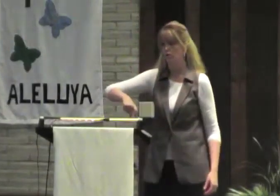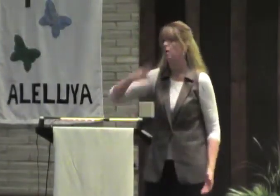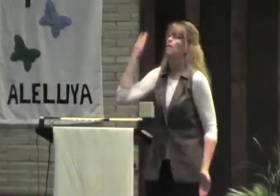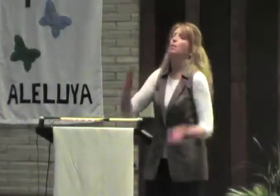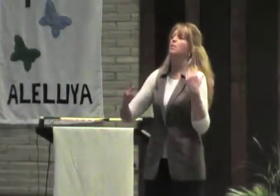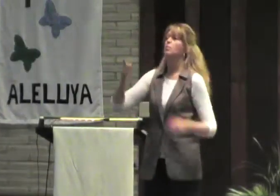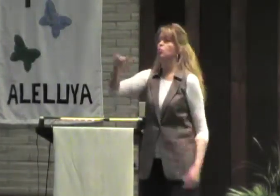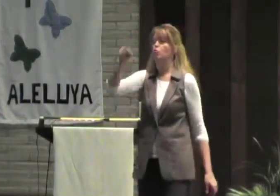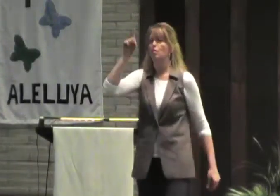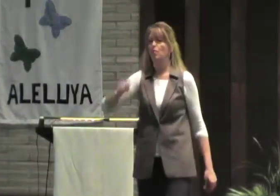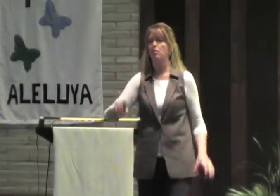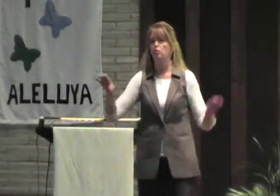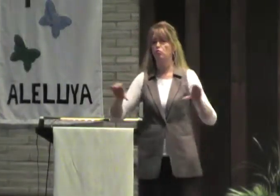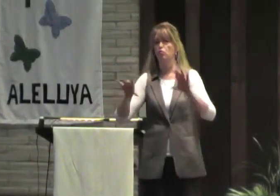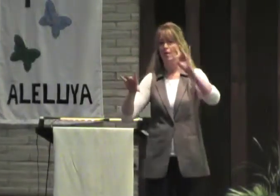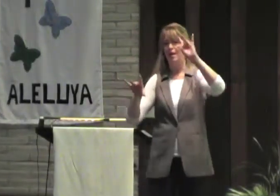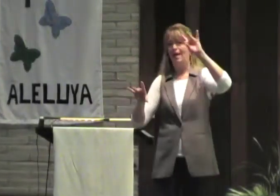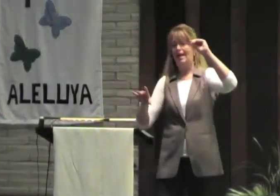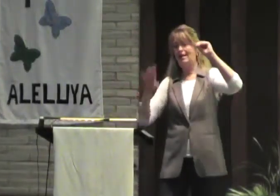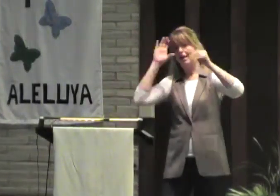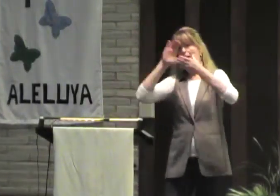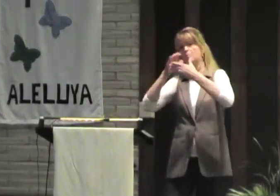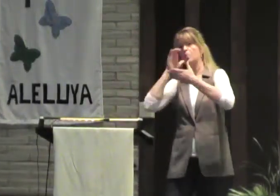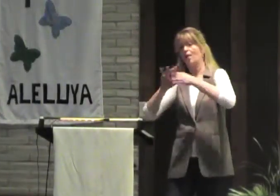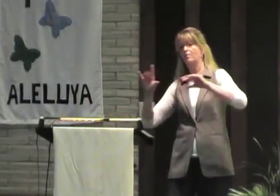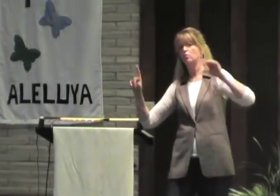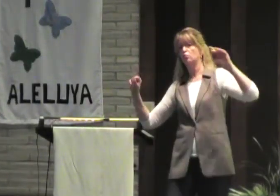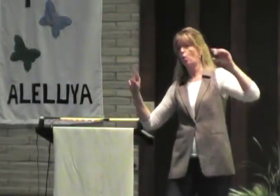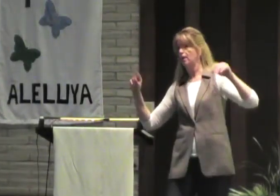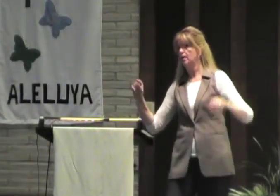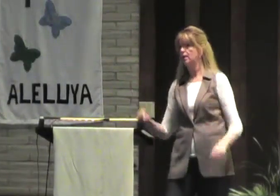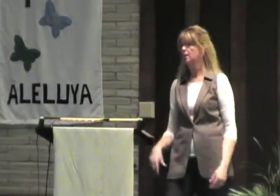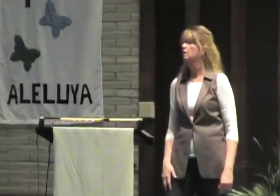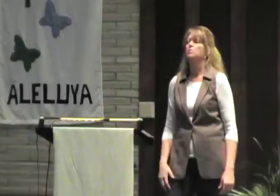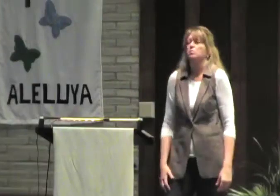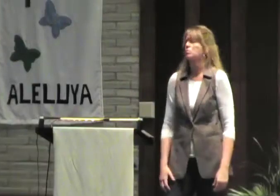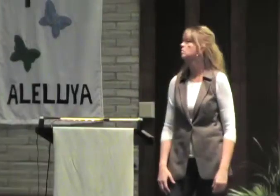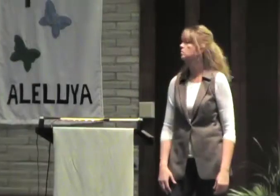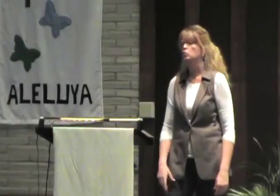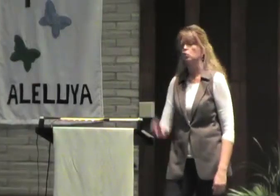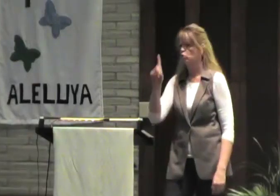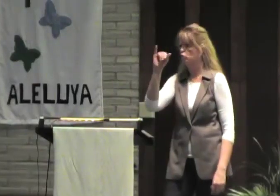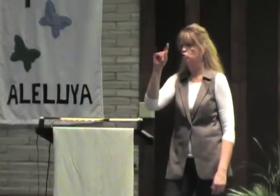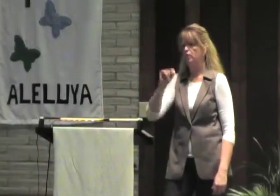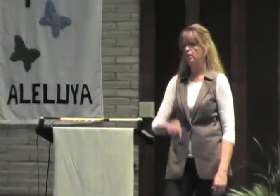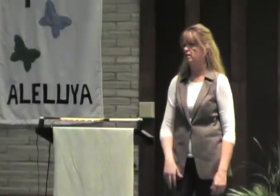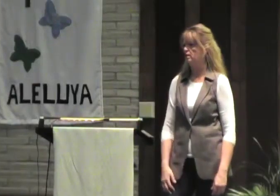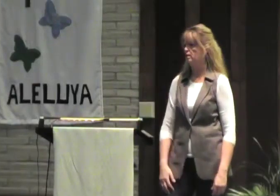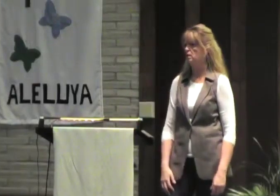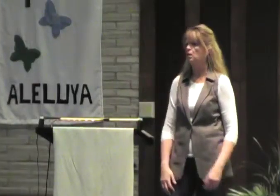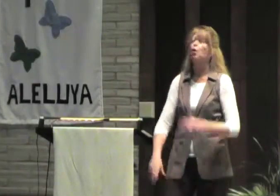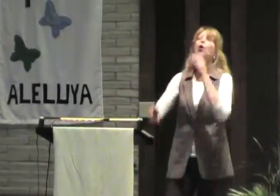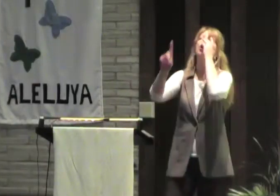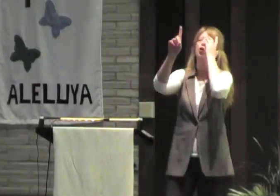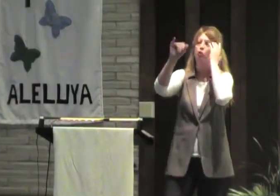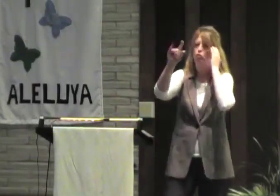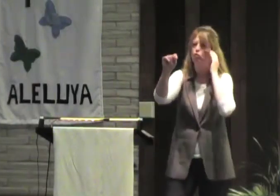to. Maybe it means you, like maybe the husband does 80 and the wife does 20. Just do